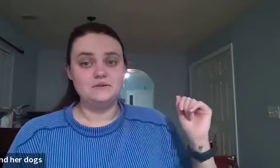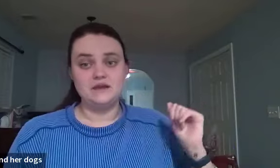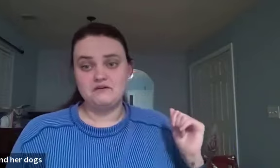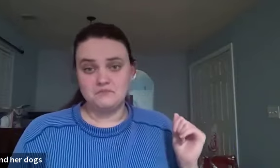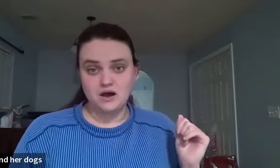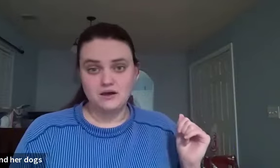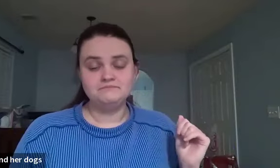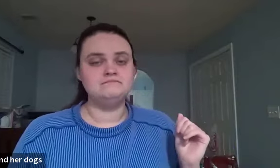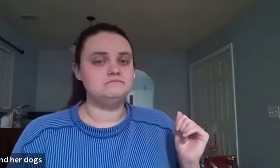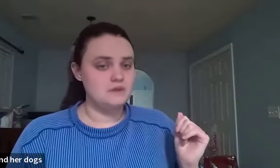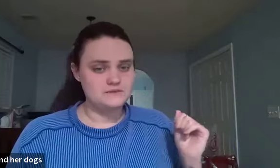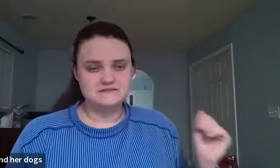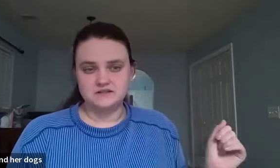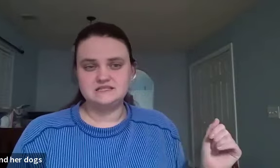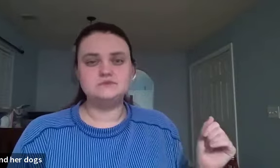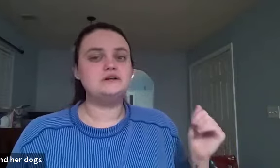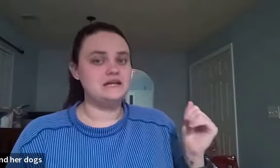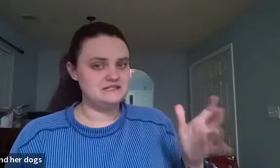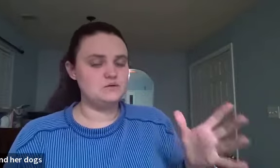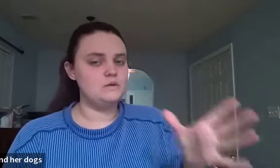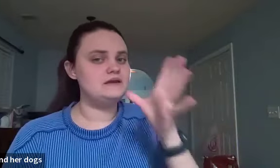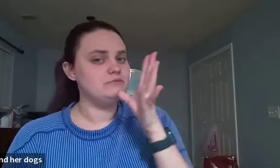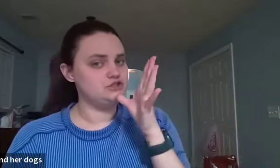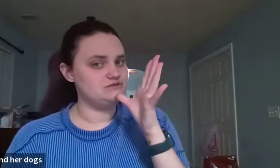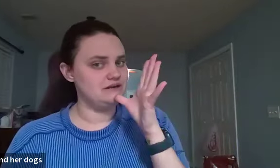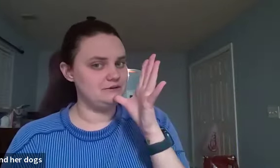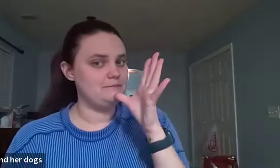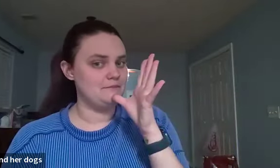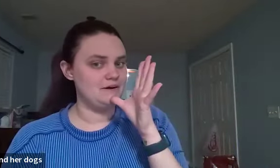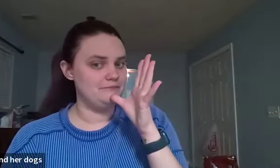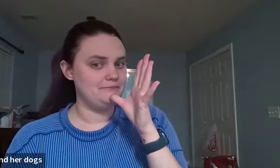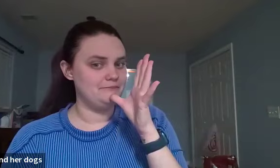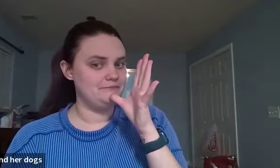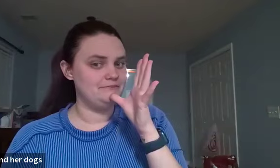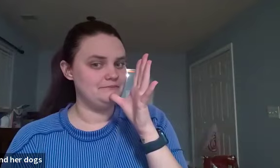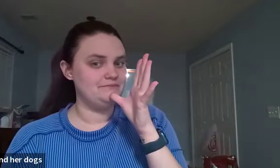Then we have mom. Mom is very similar. It's the woman, but just right here, mom.